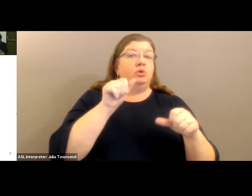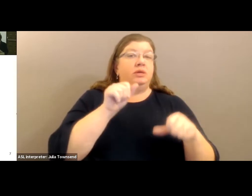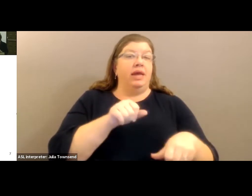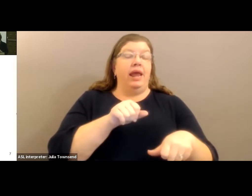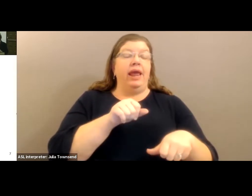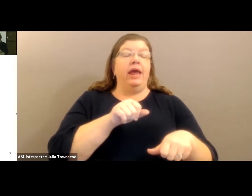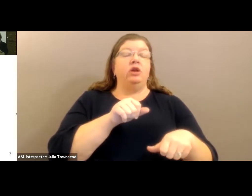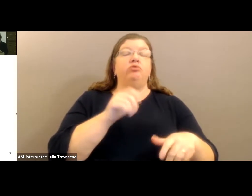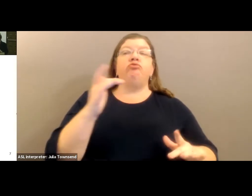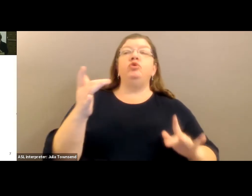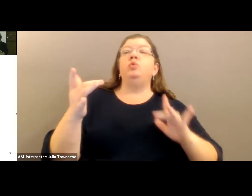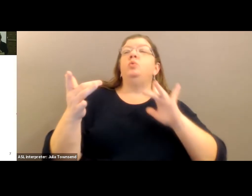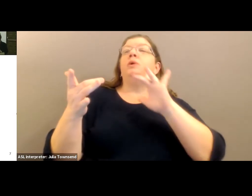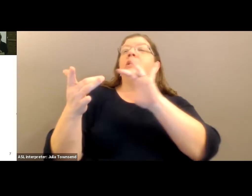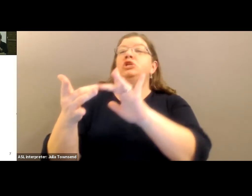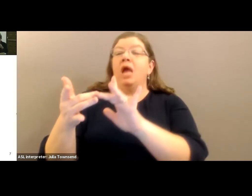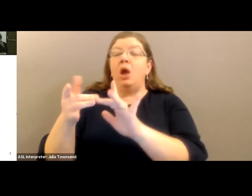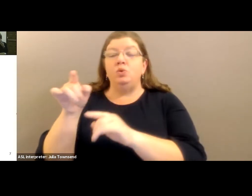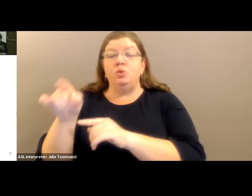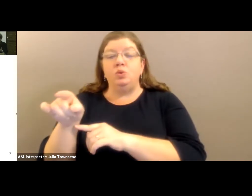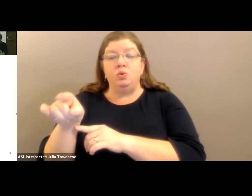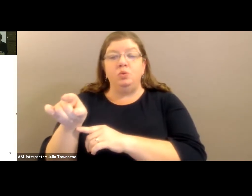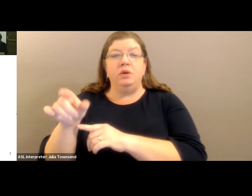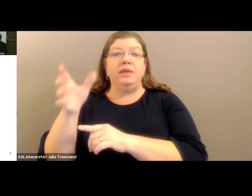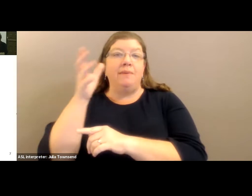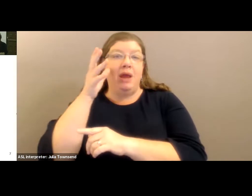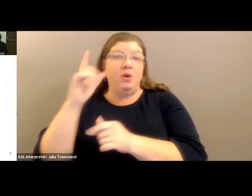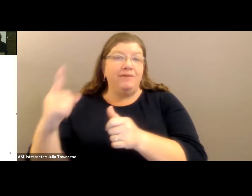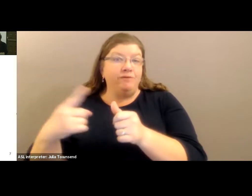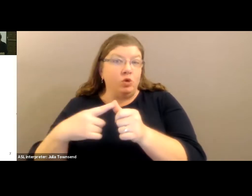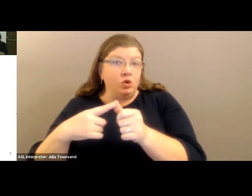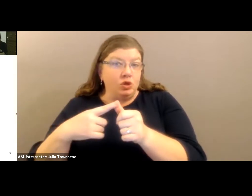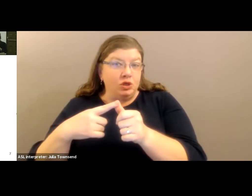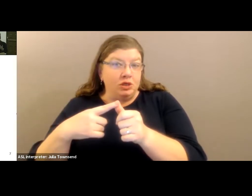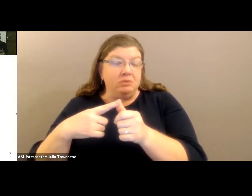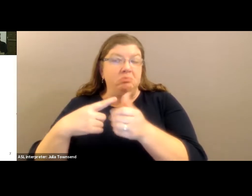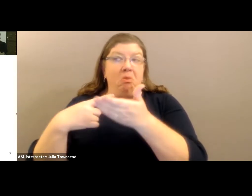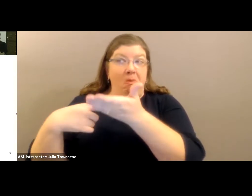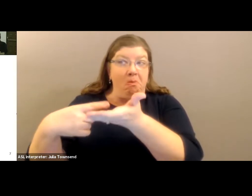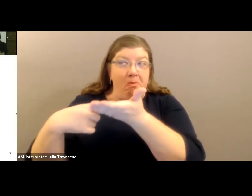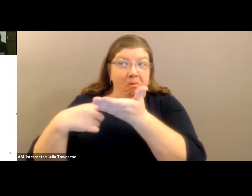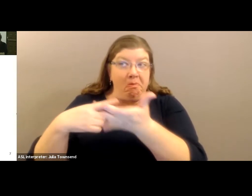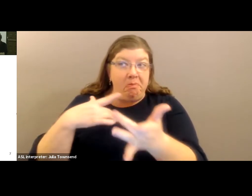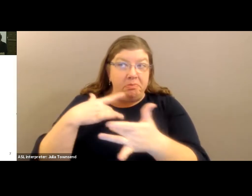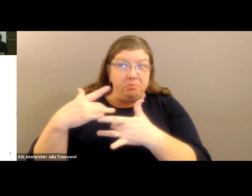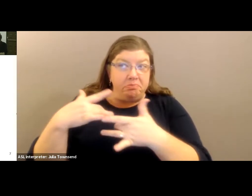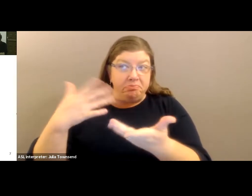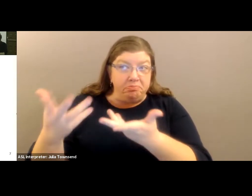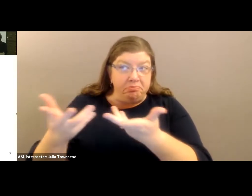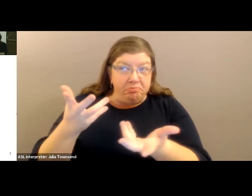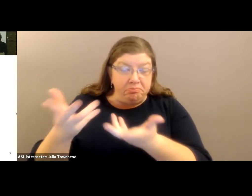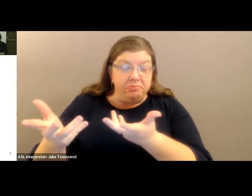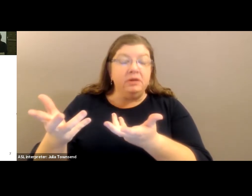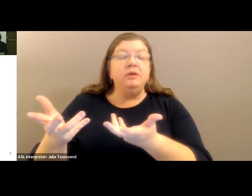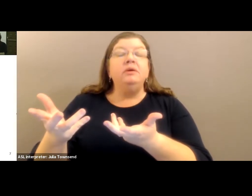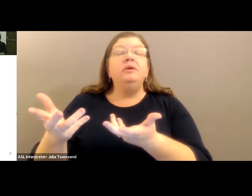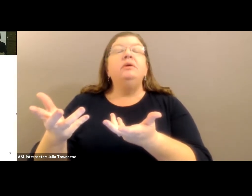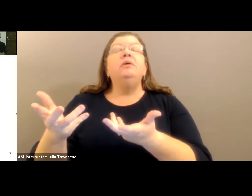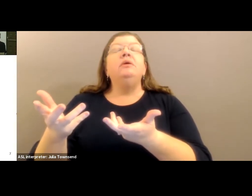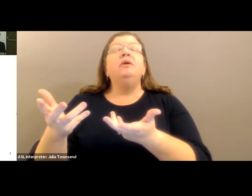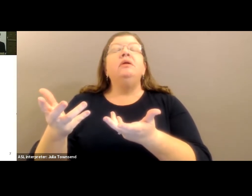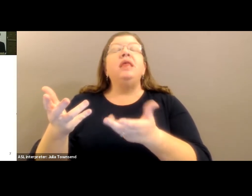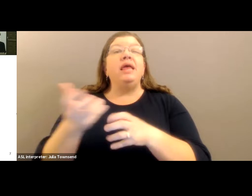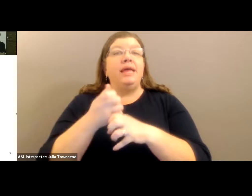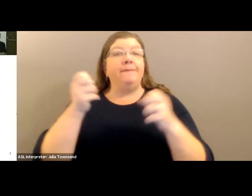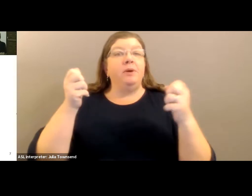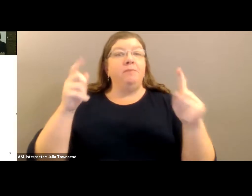reach out to the parent first to discuss any concerns, and they get permission